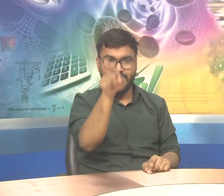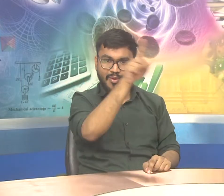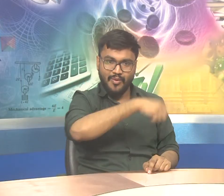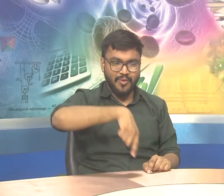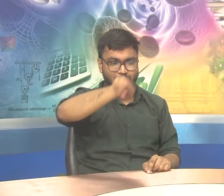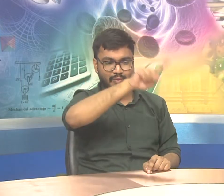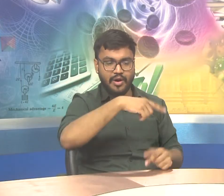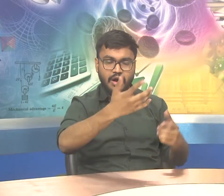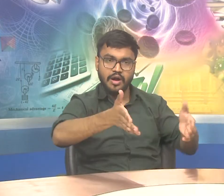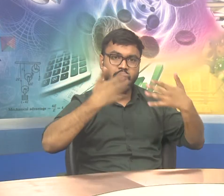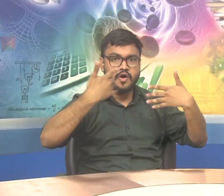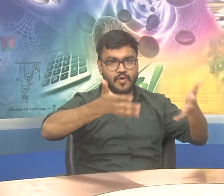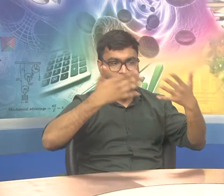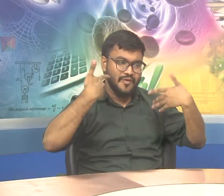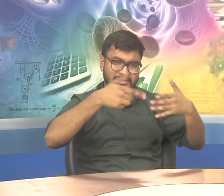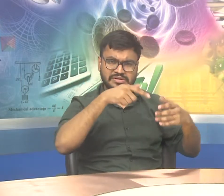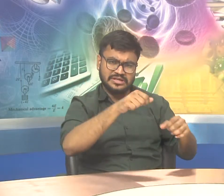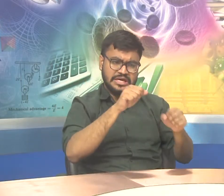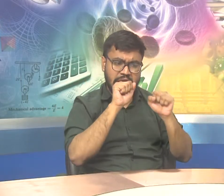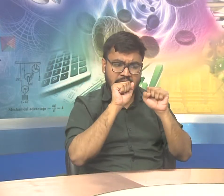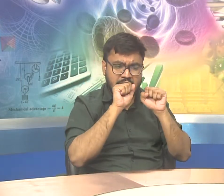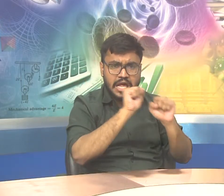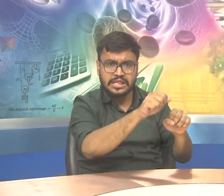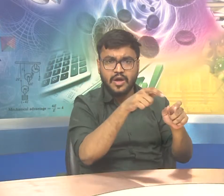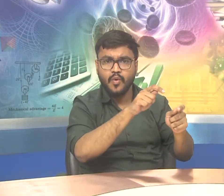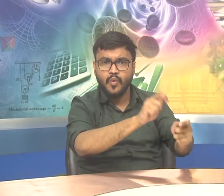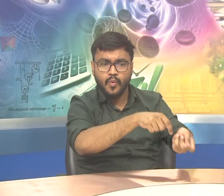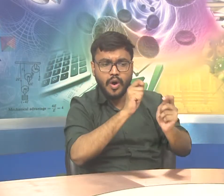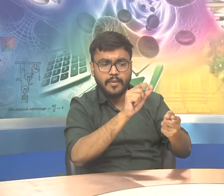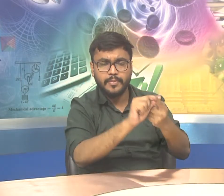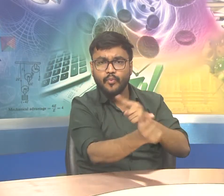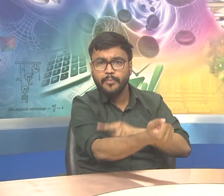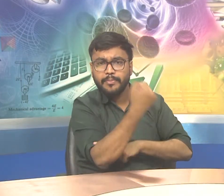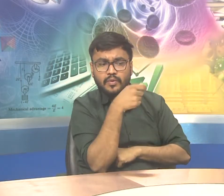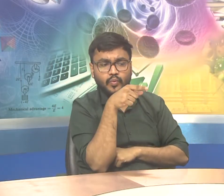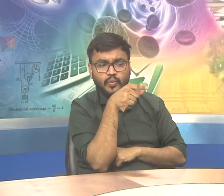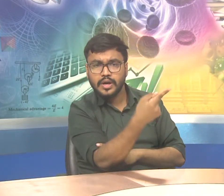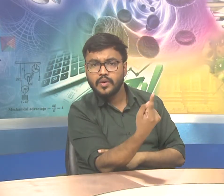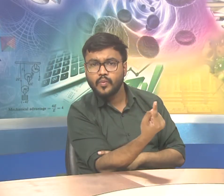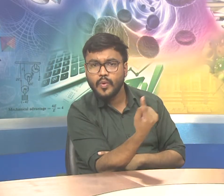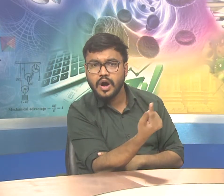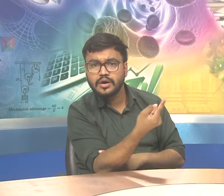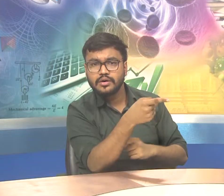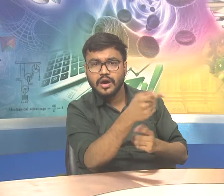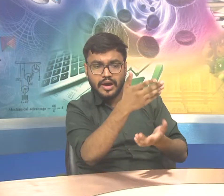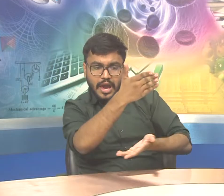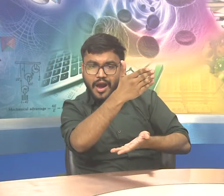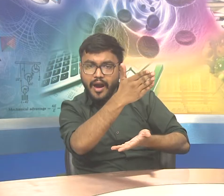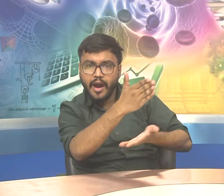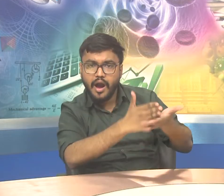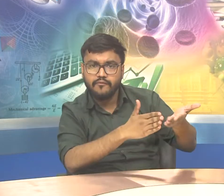or we can say 1/4 horsepower motor is enough for a cooler in